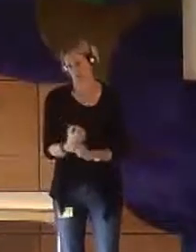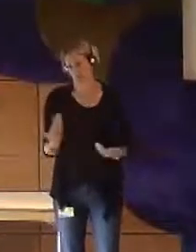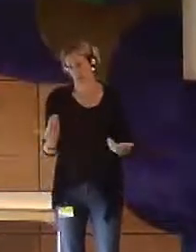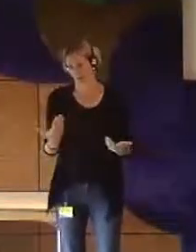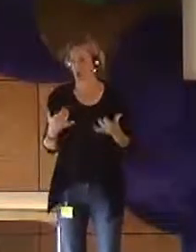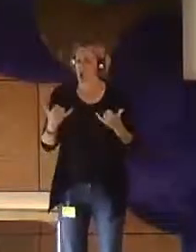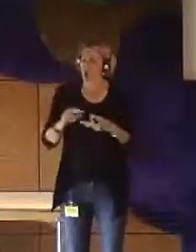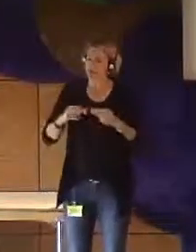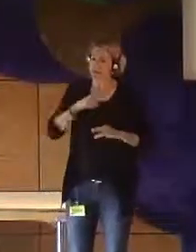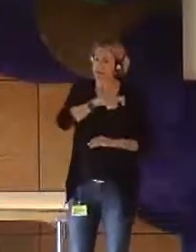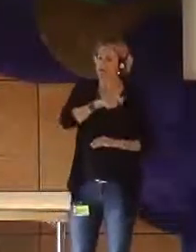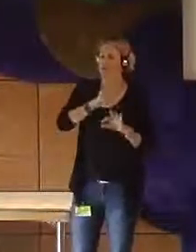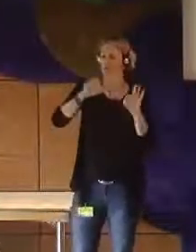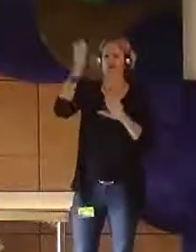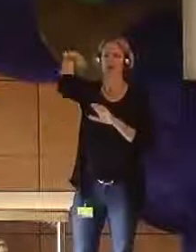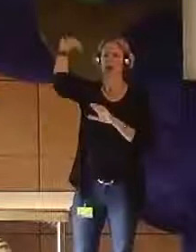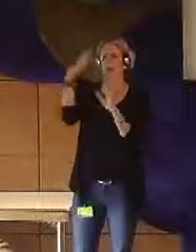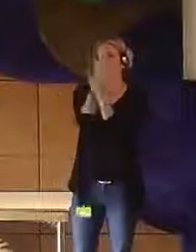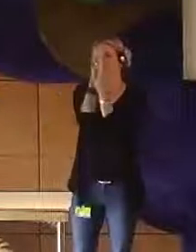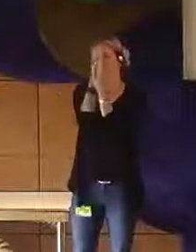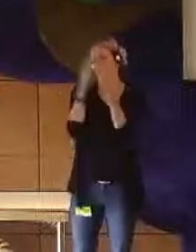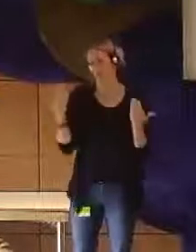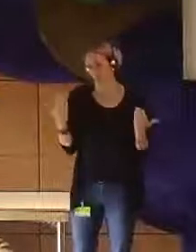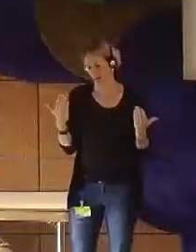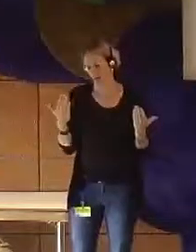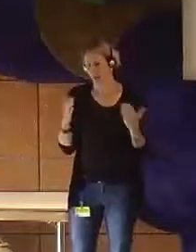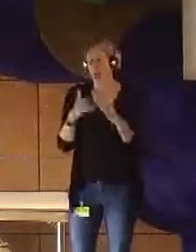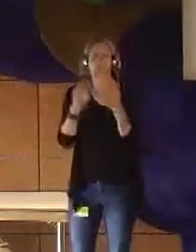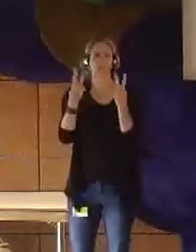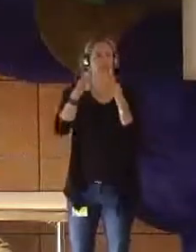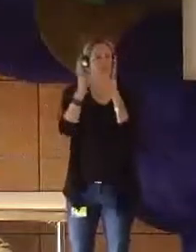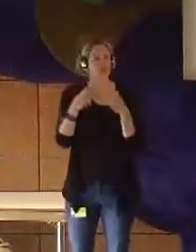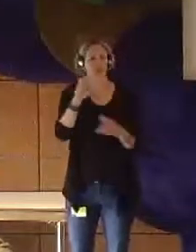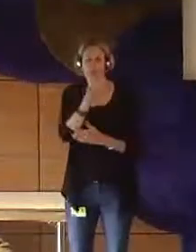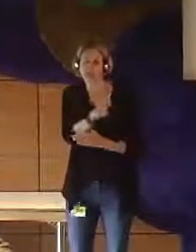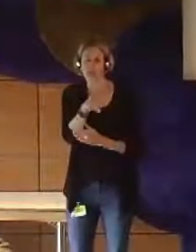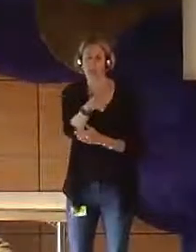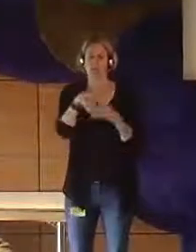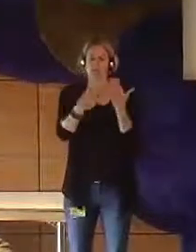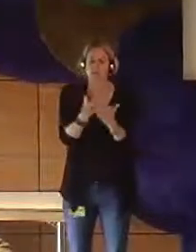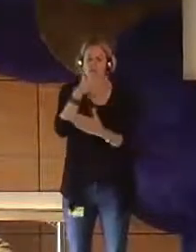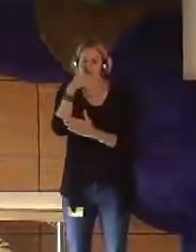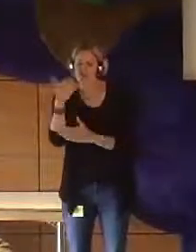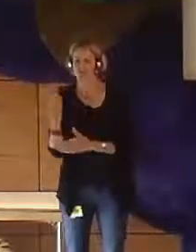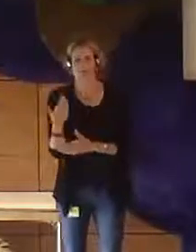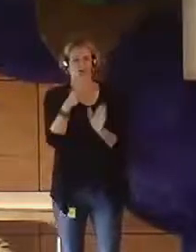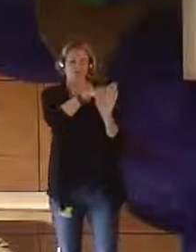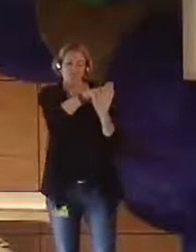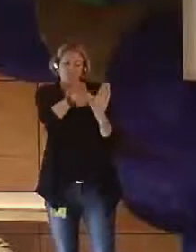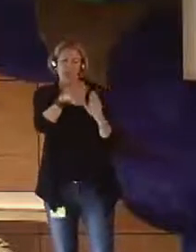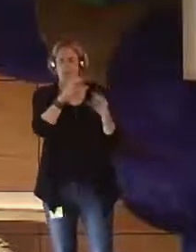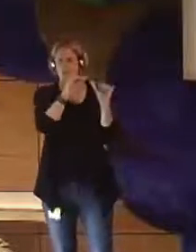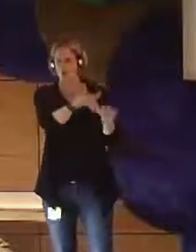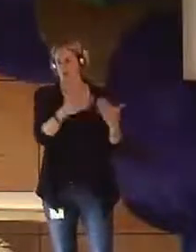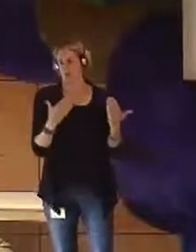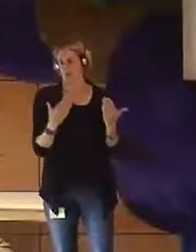national and international clinics are either run by a geneticist or a pediatric endocrinologist. And obviously both of, I'd like to think that's because we're the